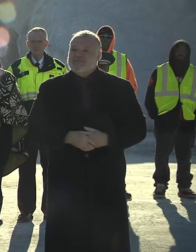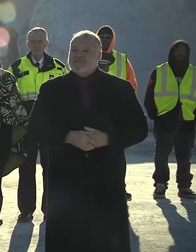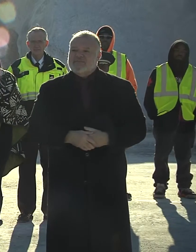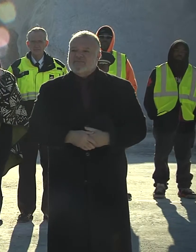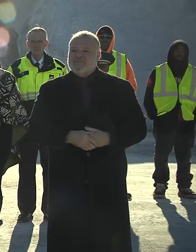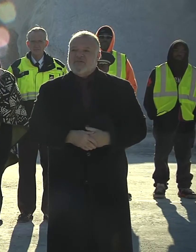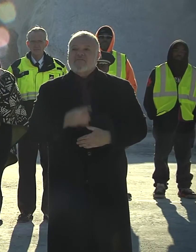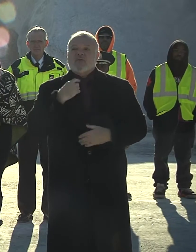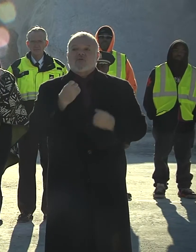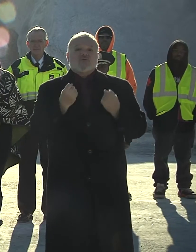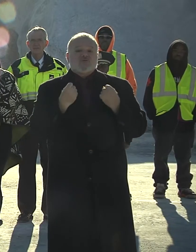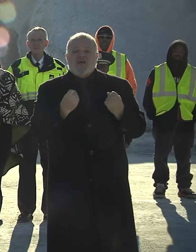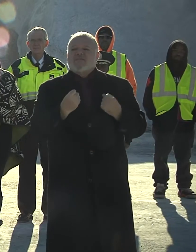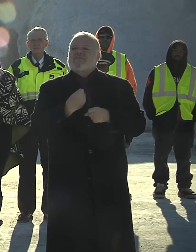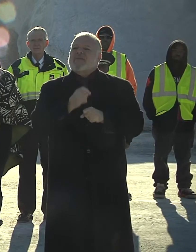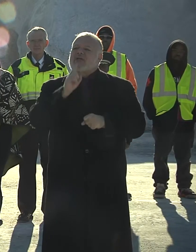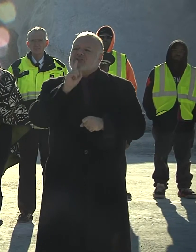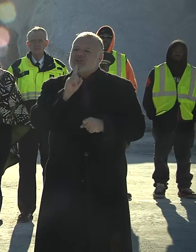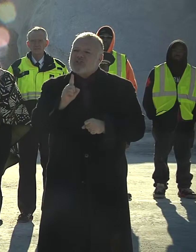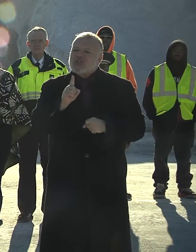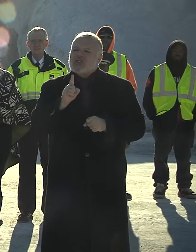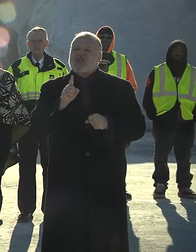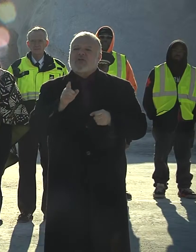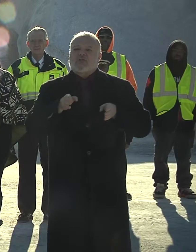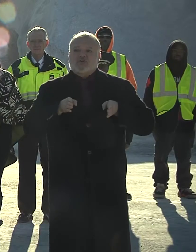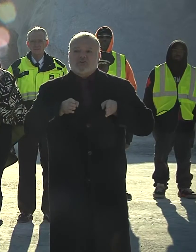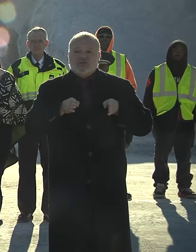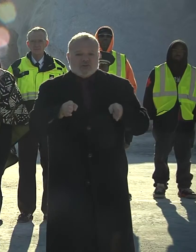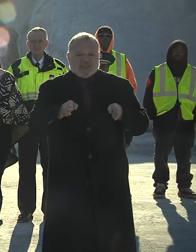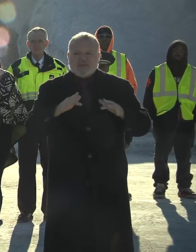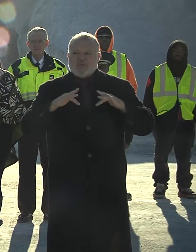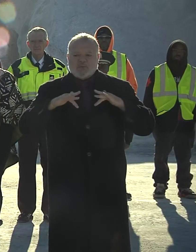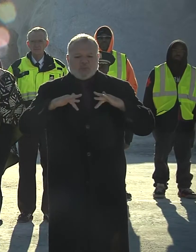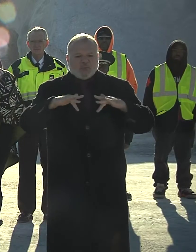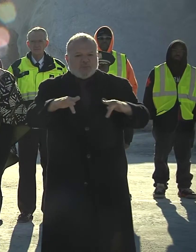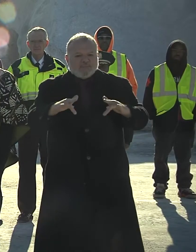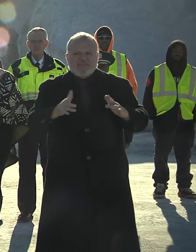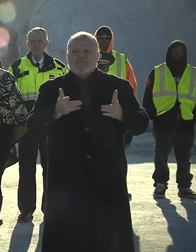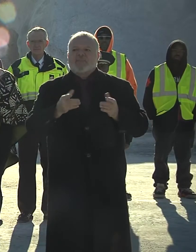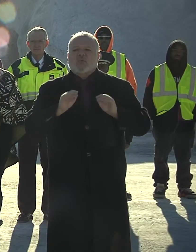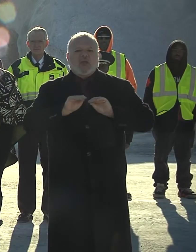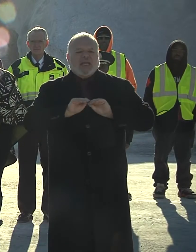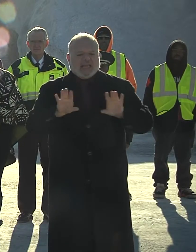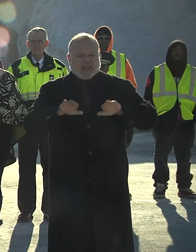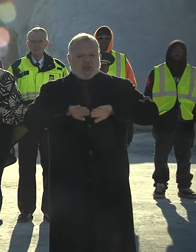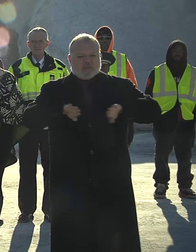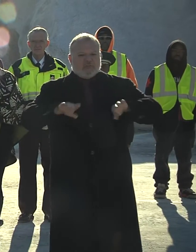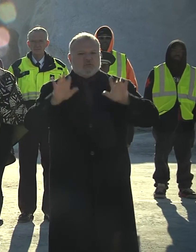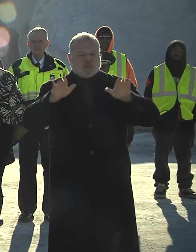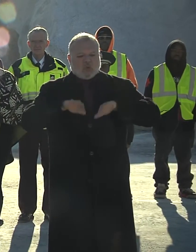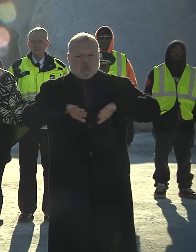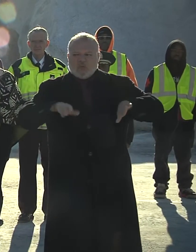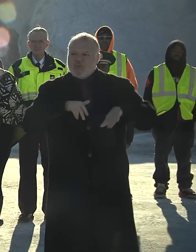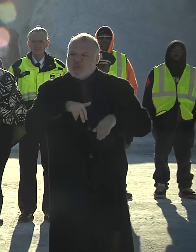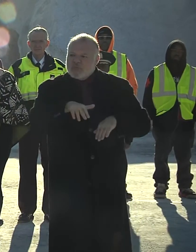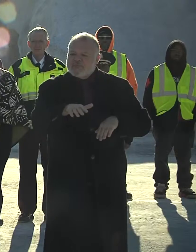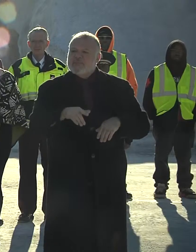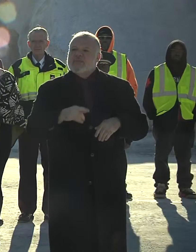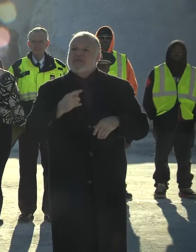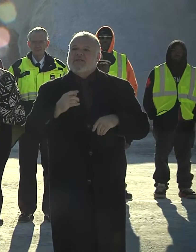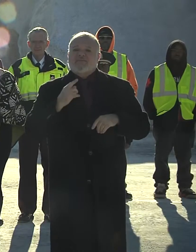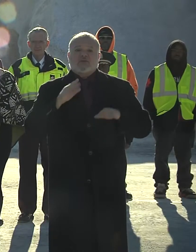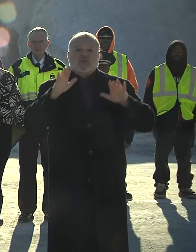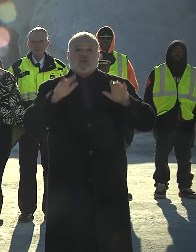remain clear, and just keep an eye out, because as part of the effort, we will need to ticket and tow vehicles who